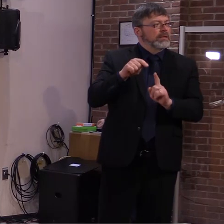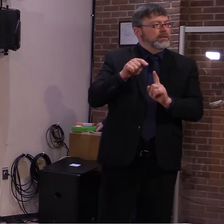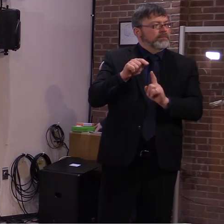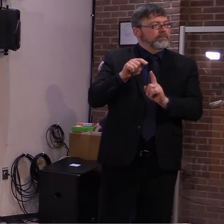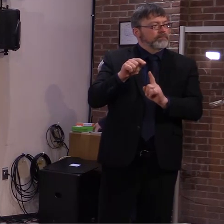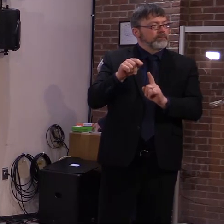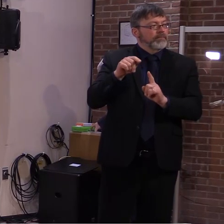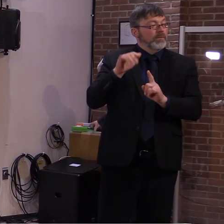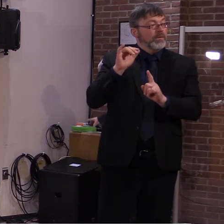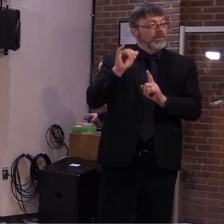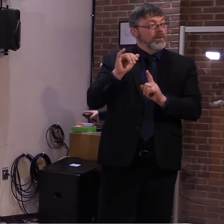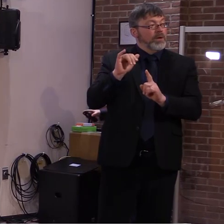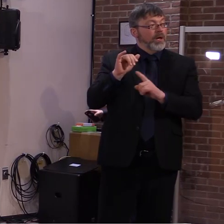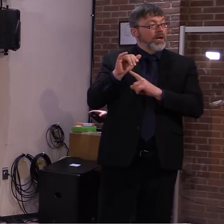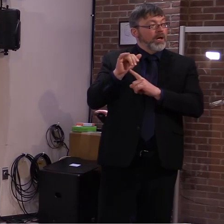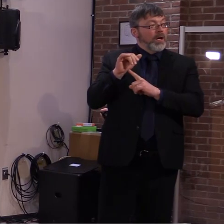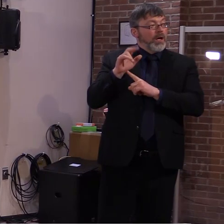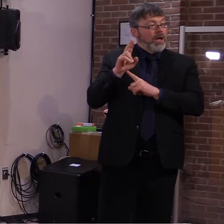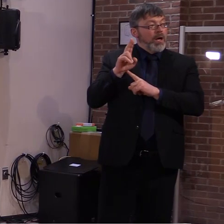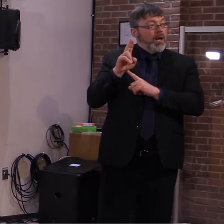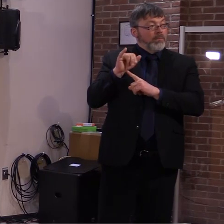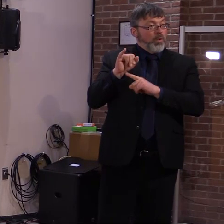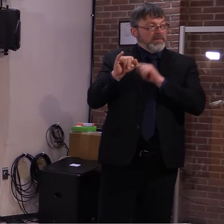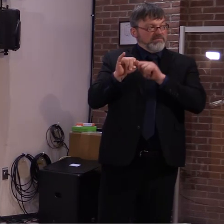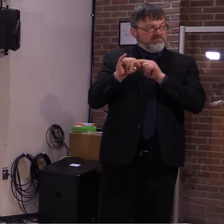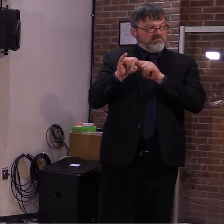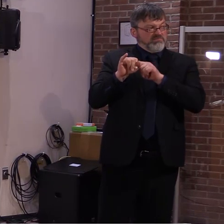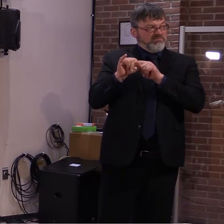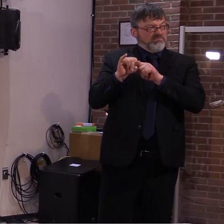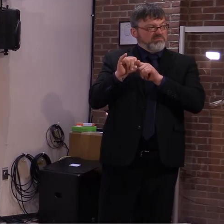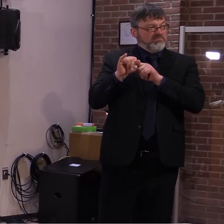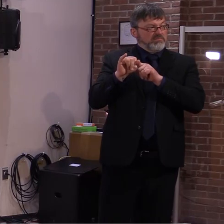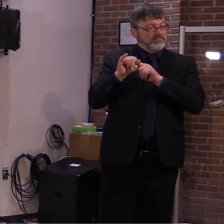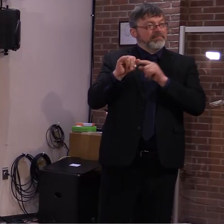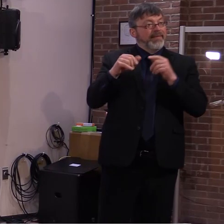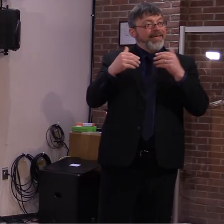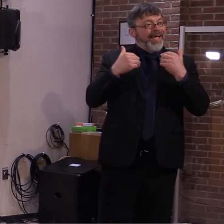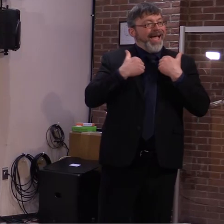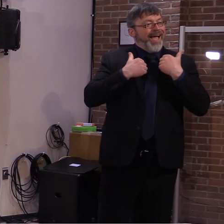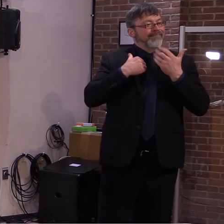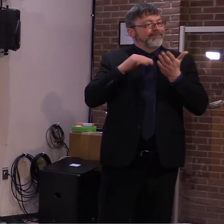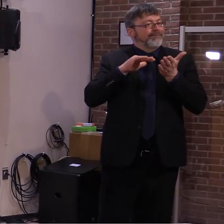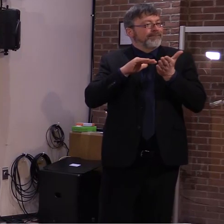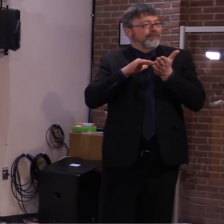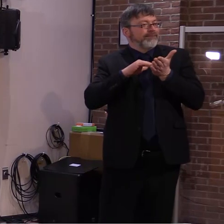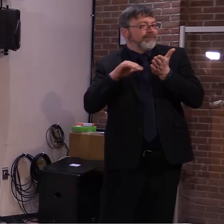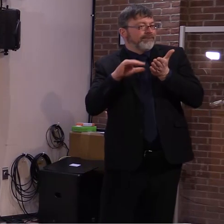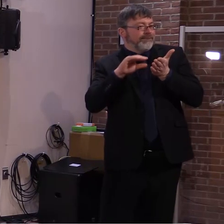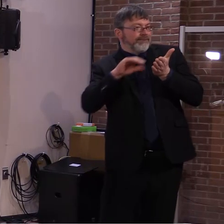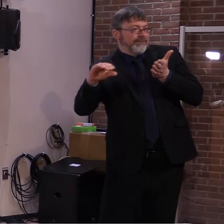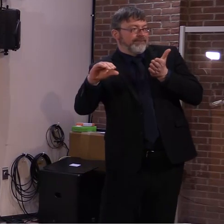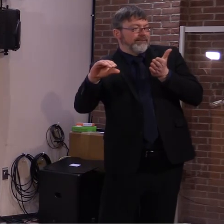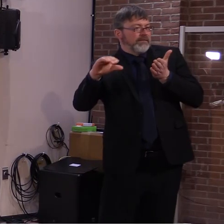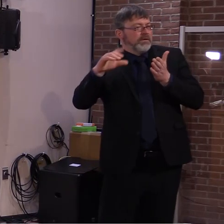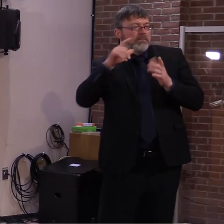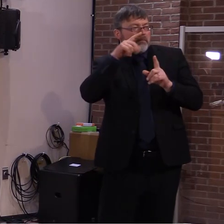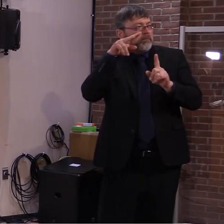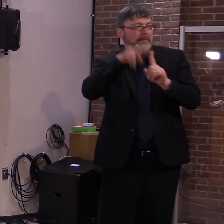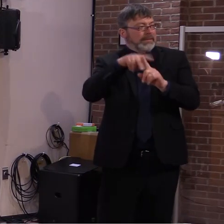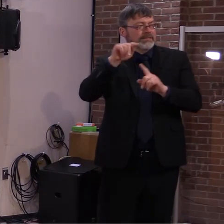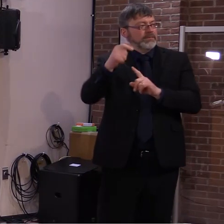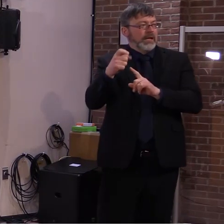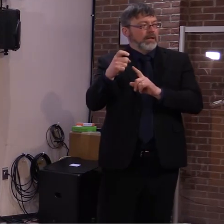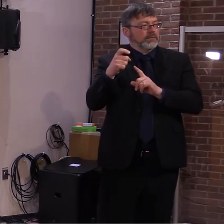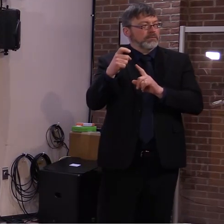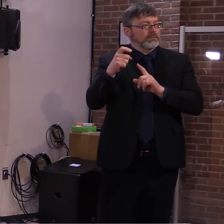their taxes and also to be able to pay their first quarter estimates by April 15th to avoid penalties. Yeah, I I